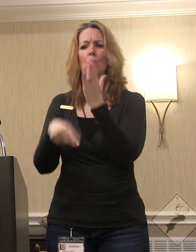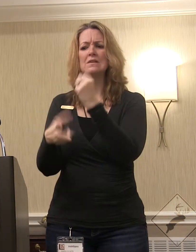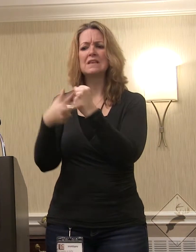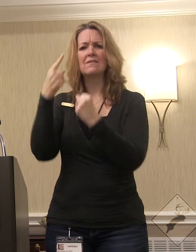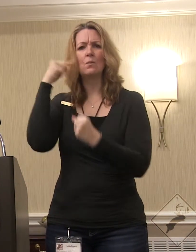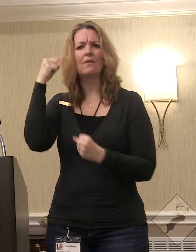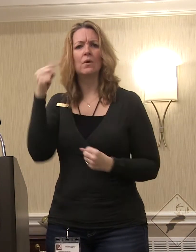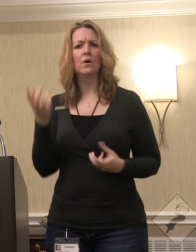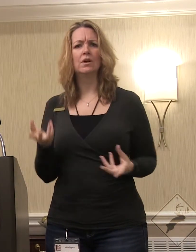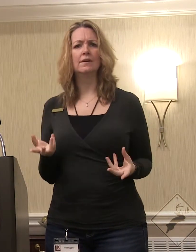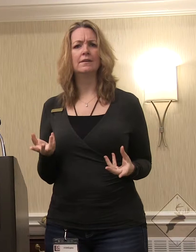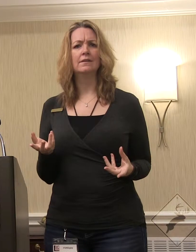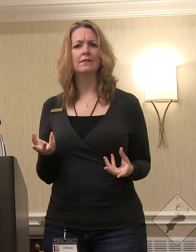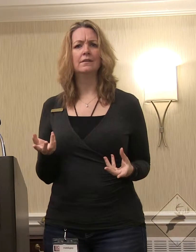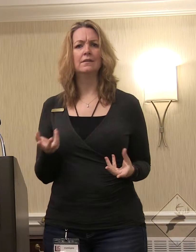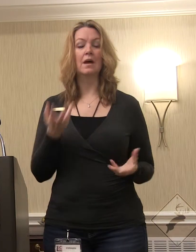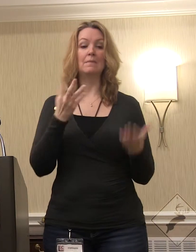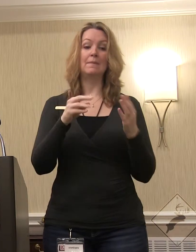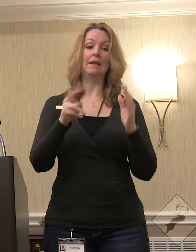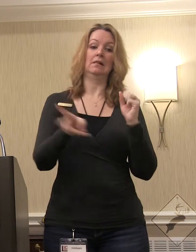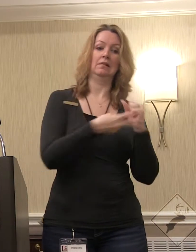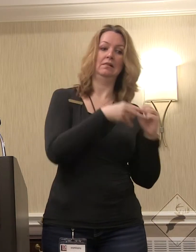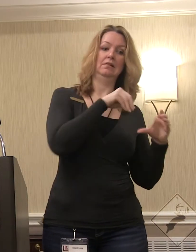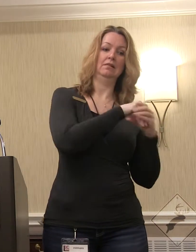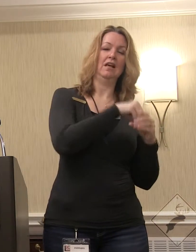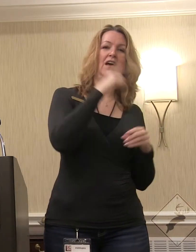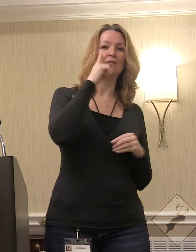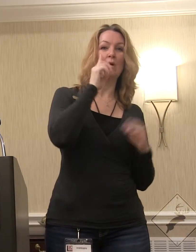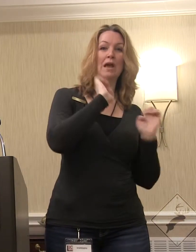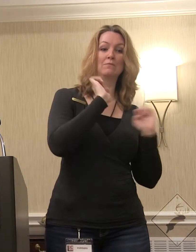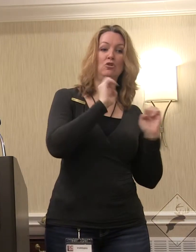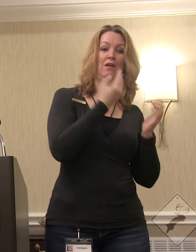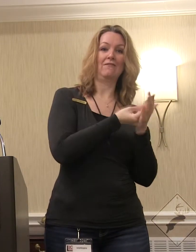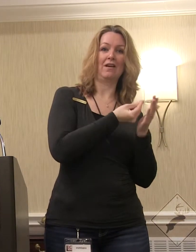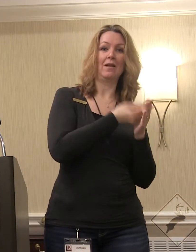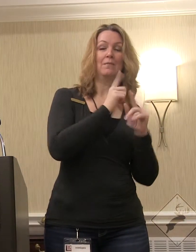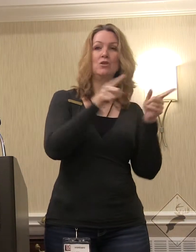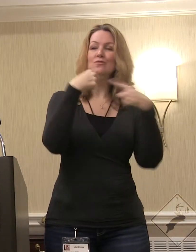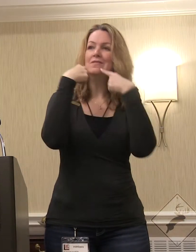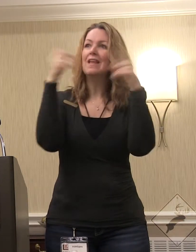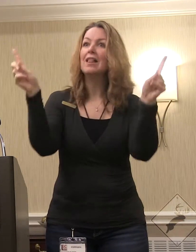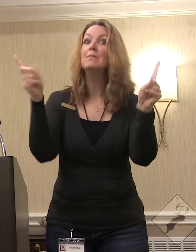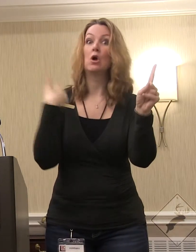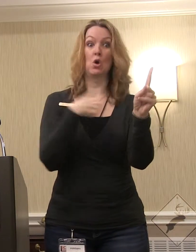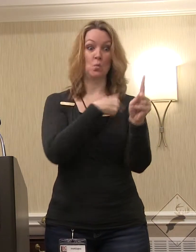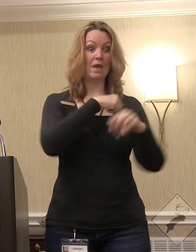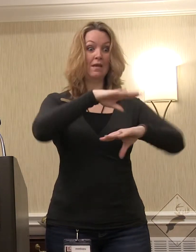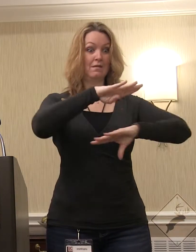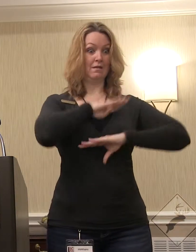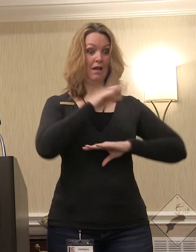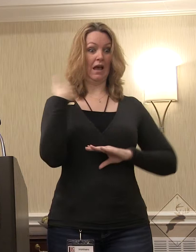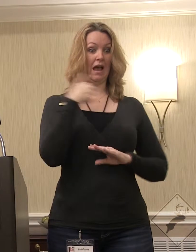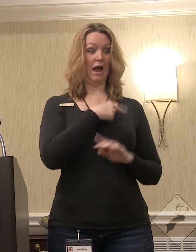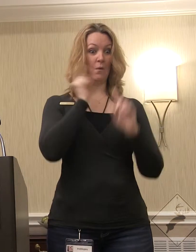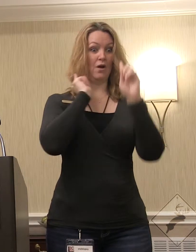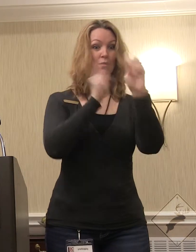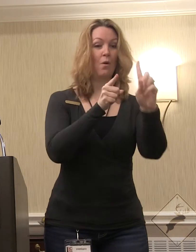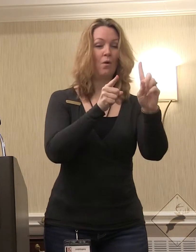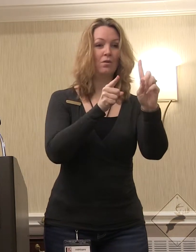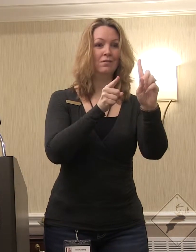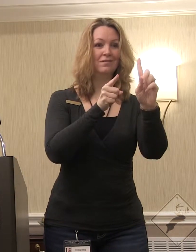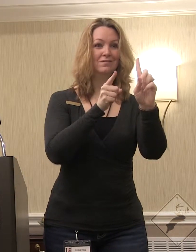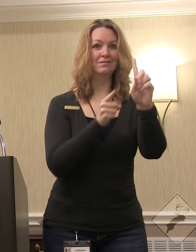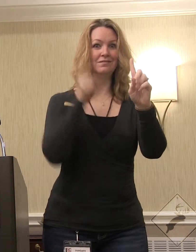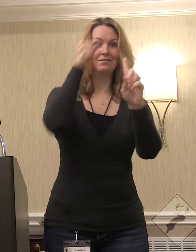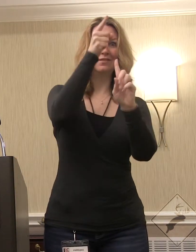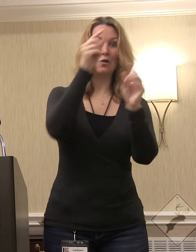You might want to put that into the emergency fund, but you let people know where it goes. That extra $1,000 didn't just show